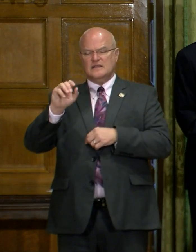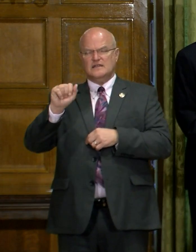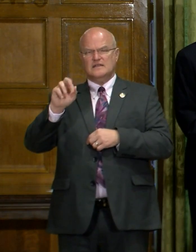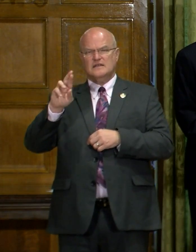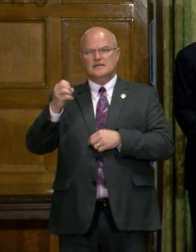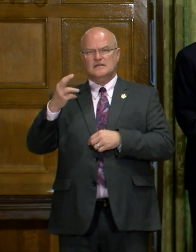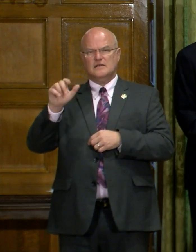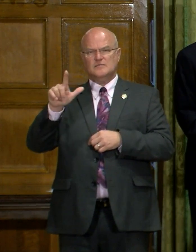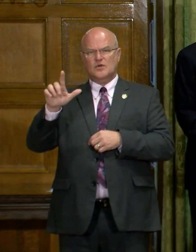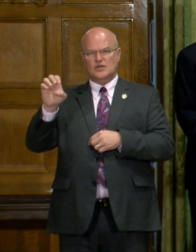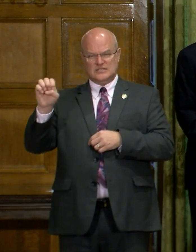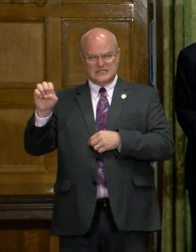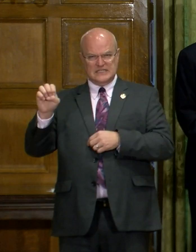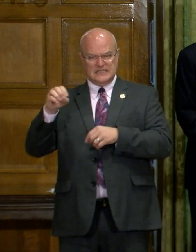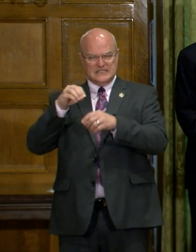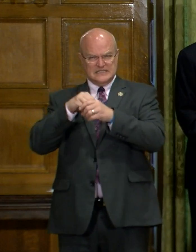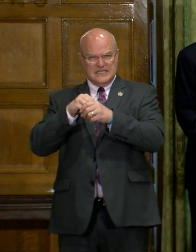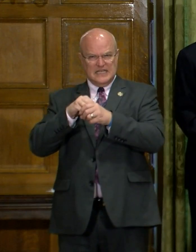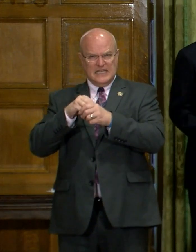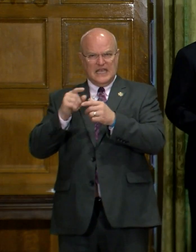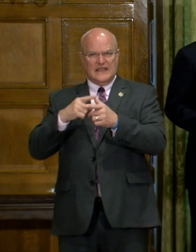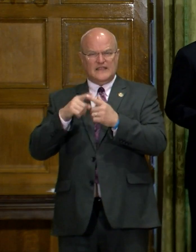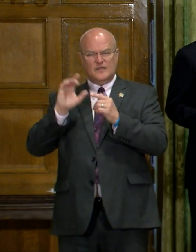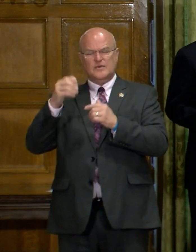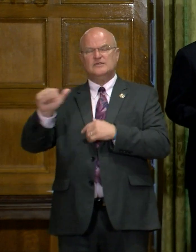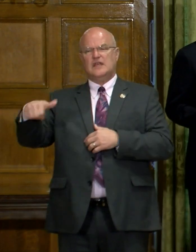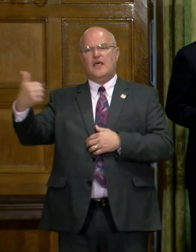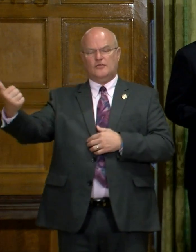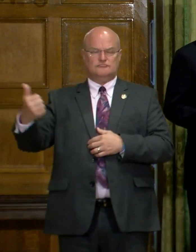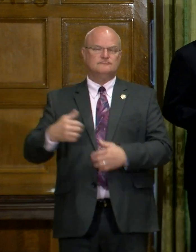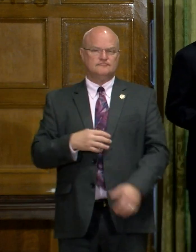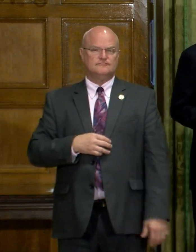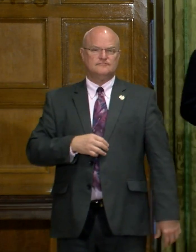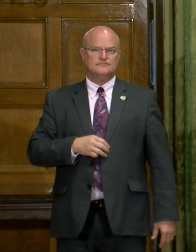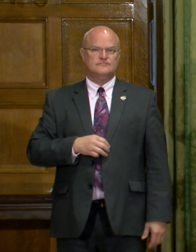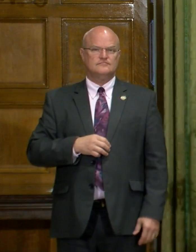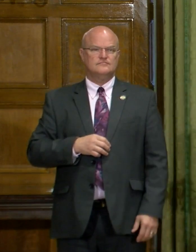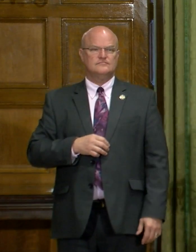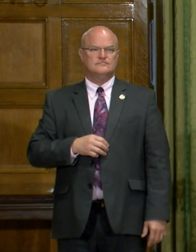may have put Marshallese in, and they would appear as other.